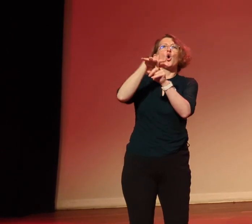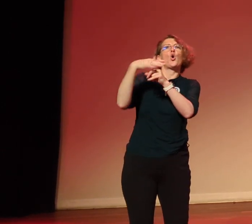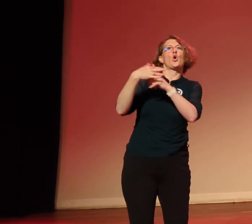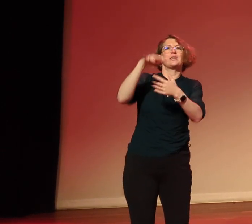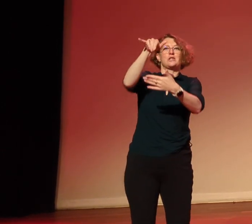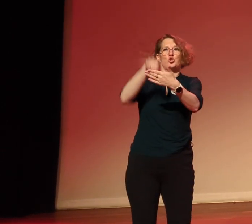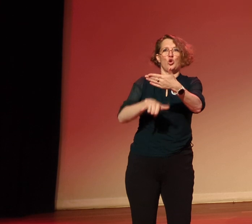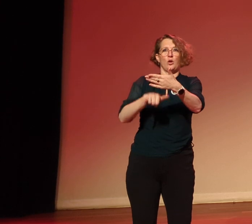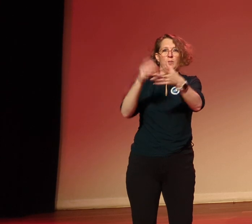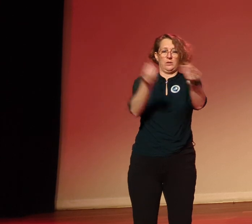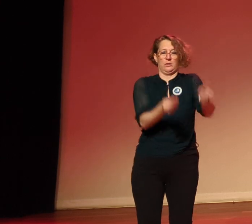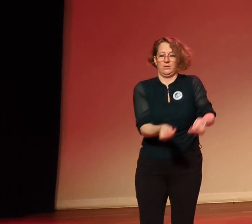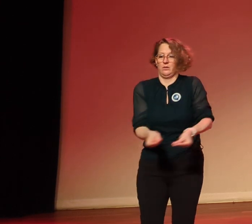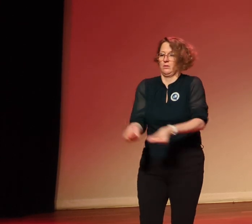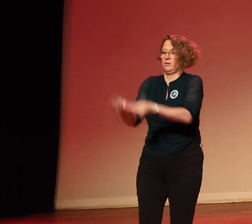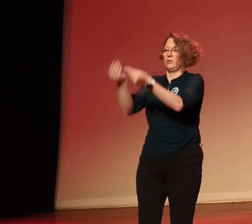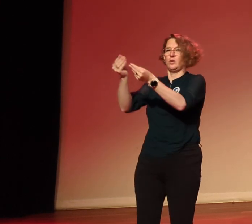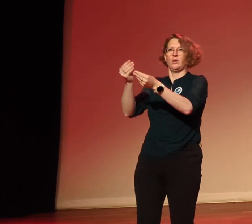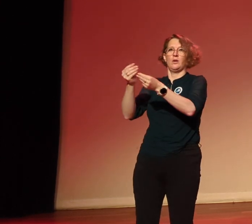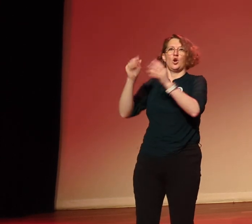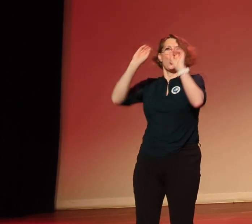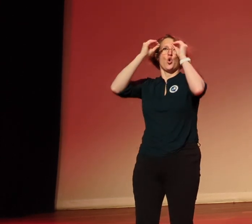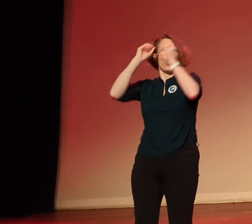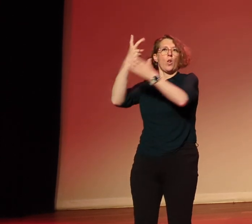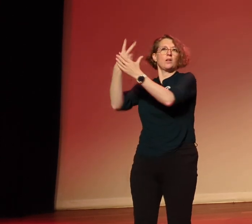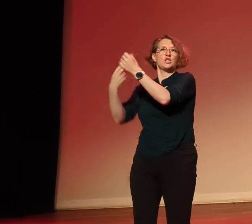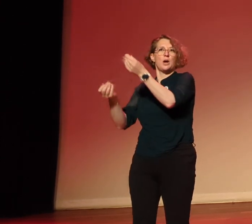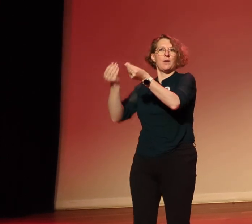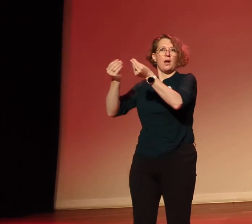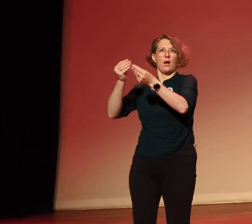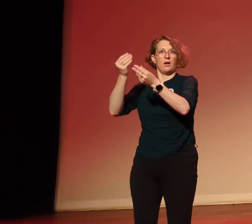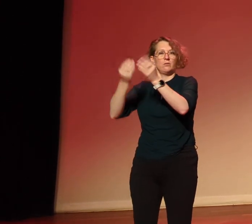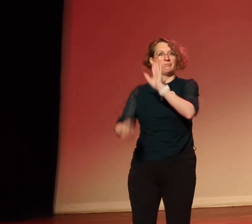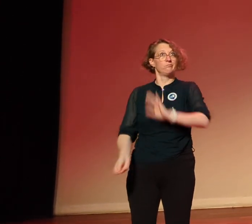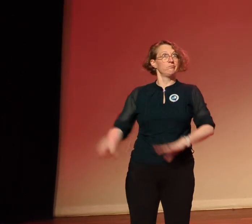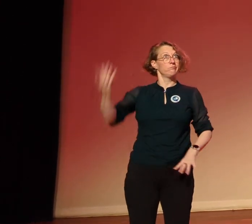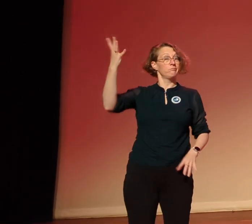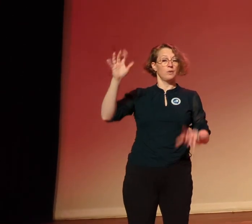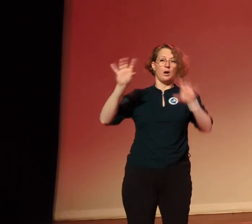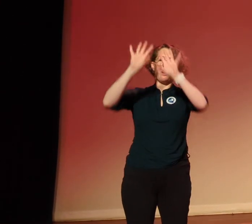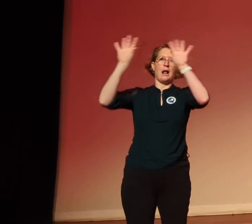to Gemini. It was sent up into the cloud for analysis.